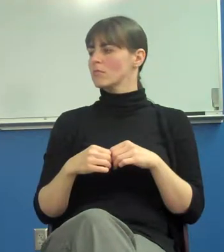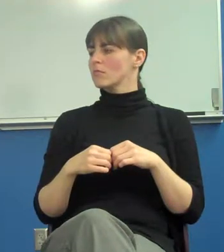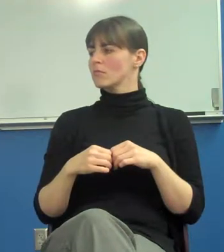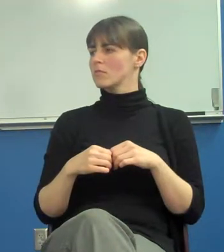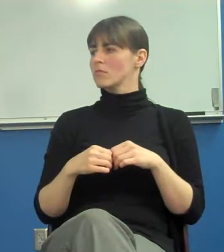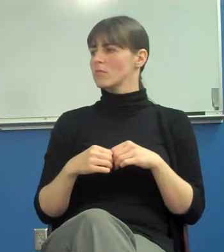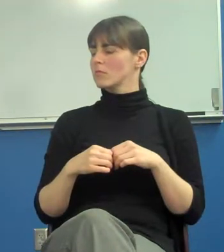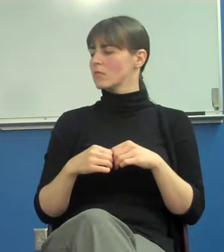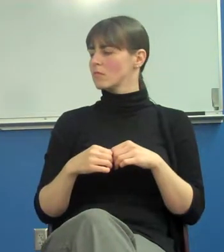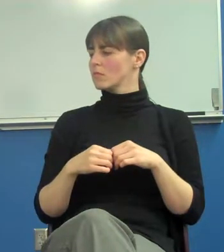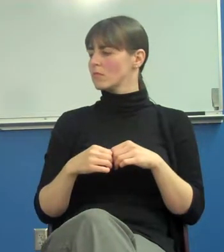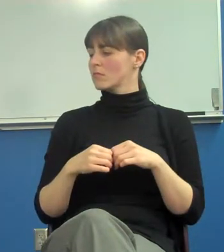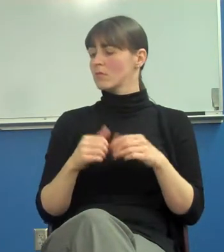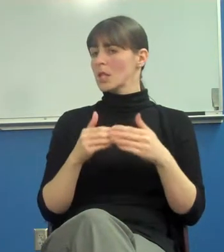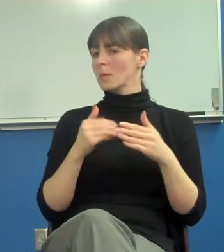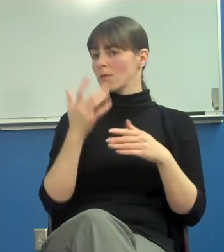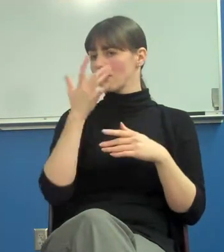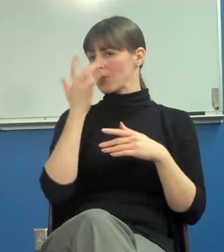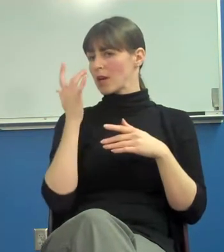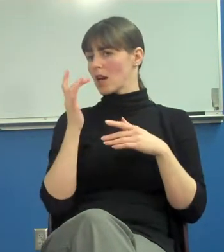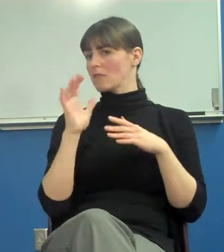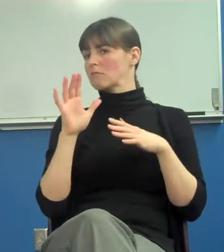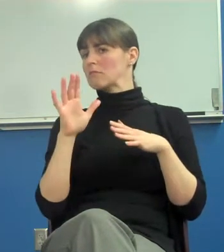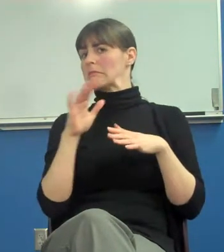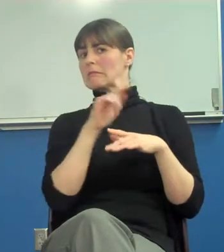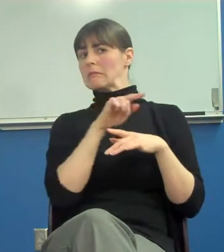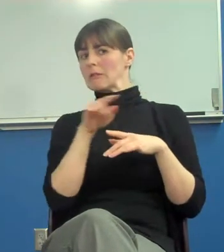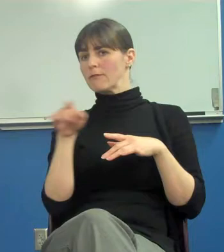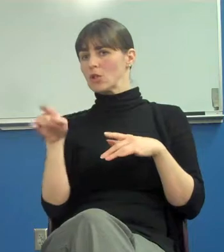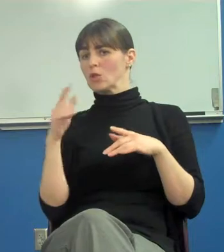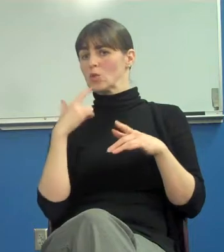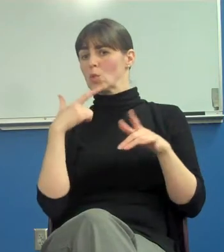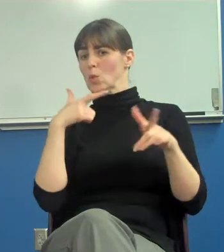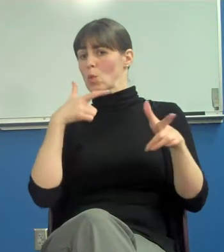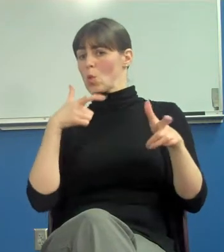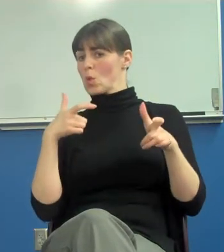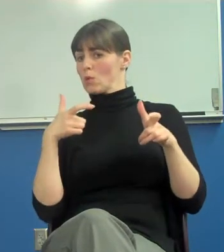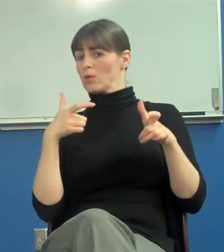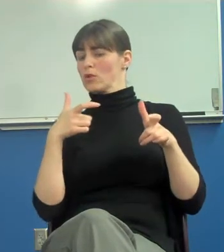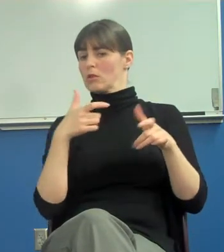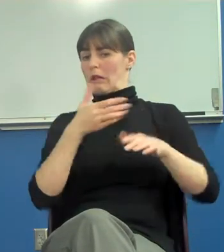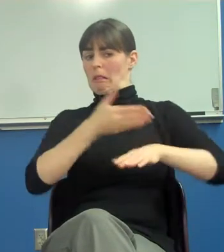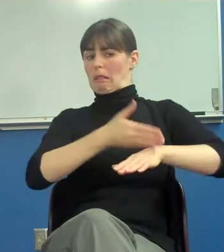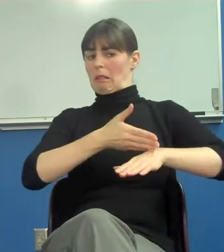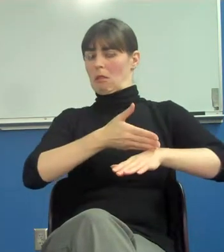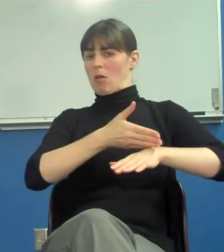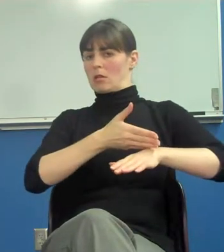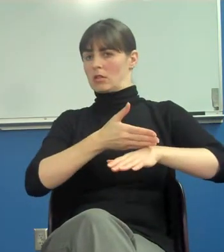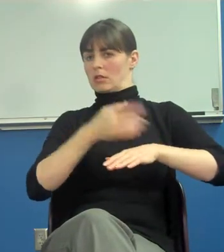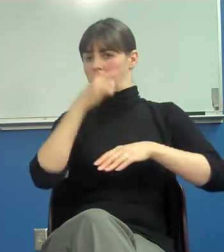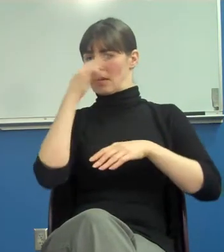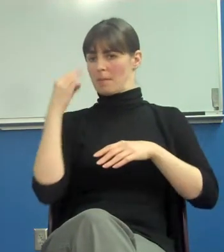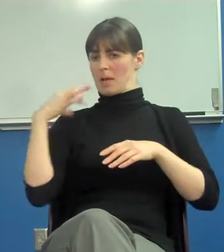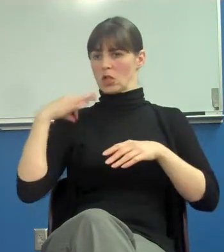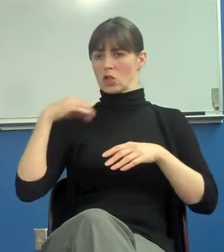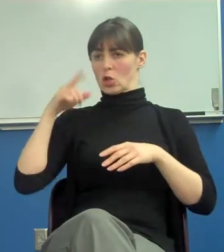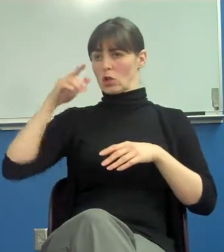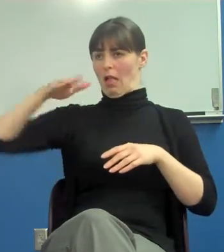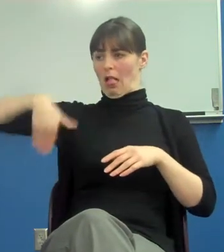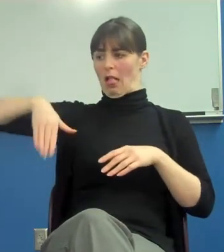Let me see. Oh, before I forget, if you ordered a shirt, one of the long sleeve black shirts, and you haven't picked it